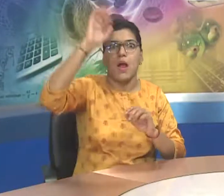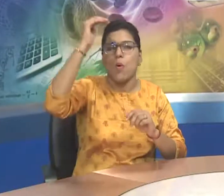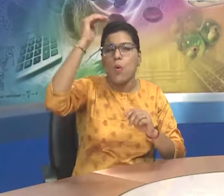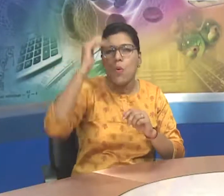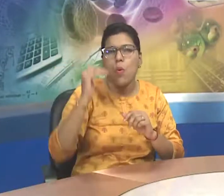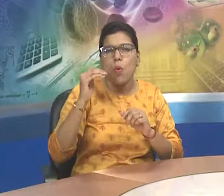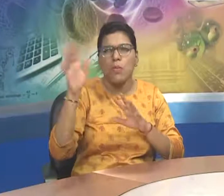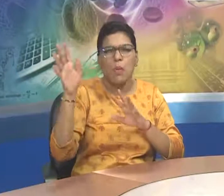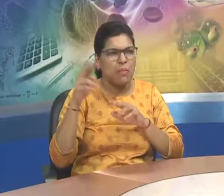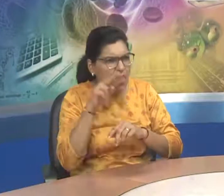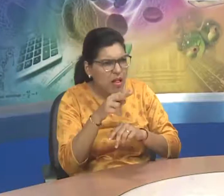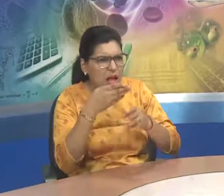or